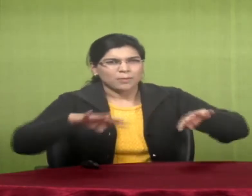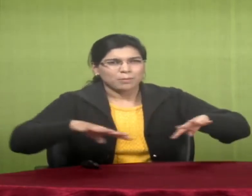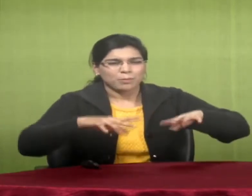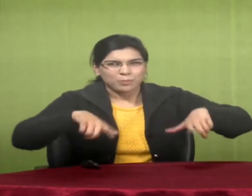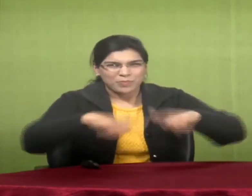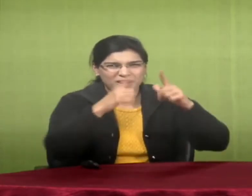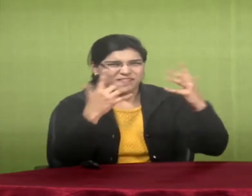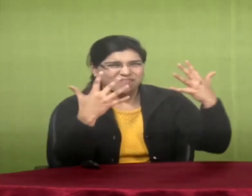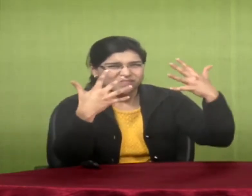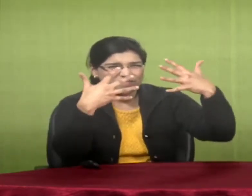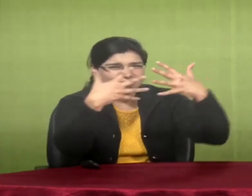one.